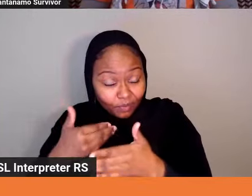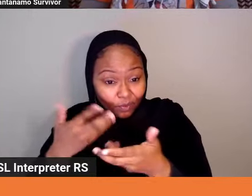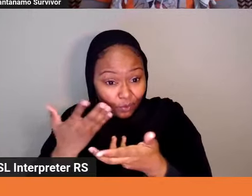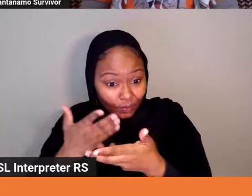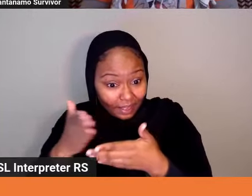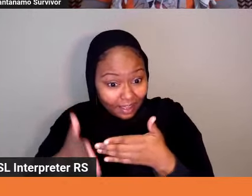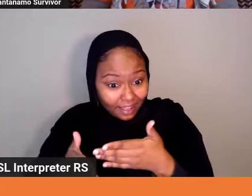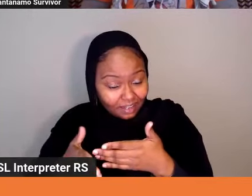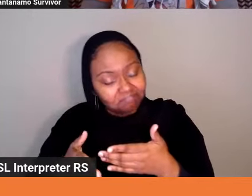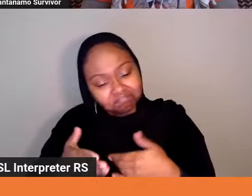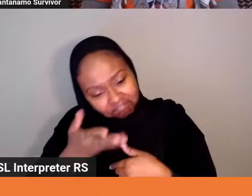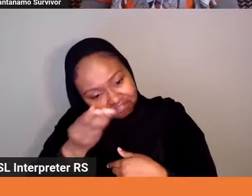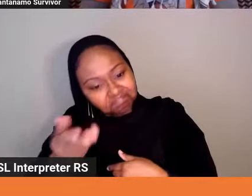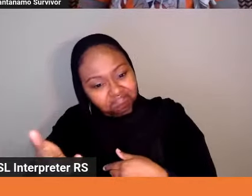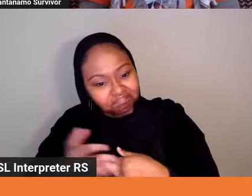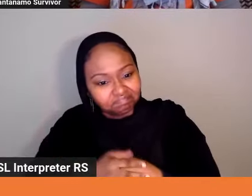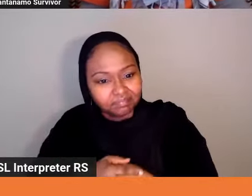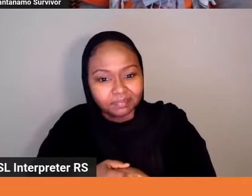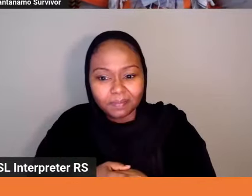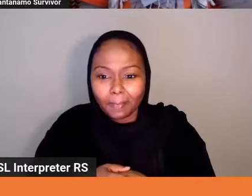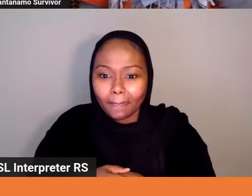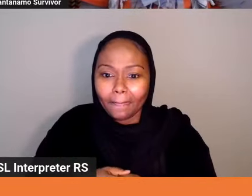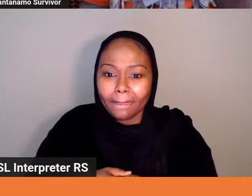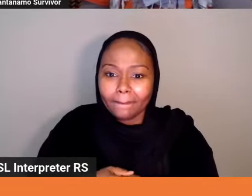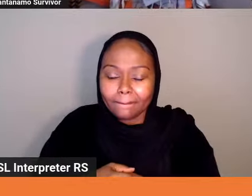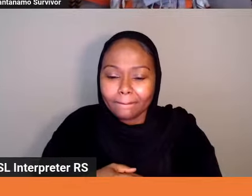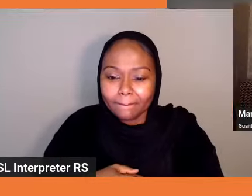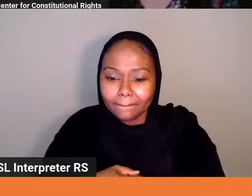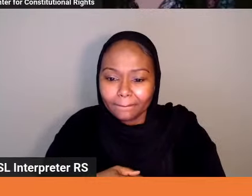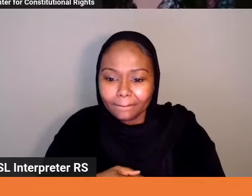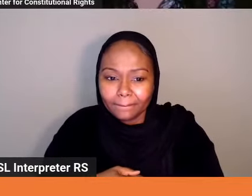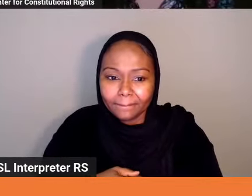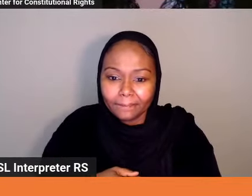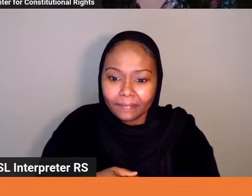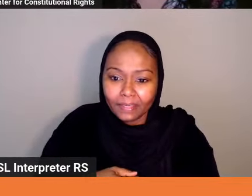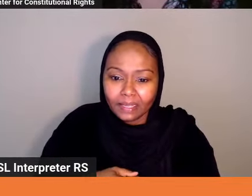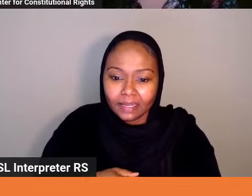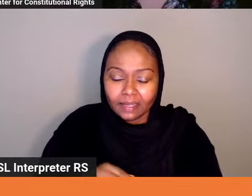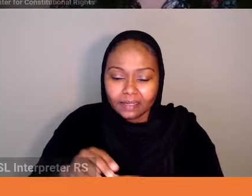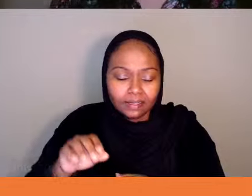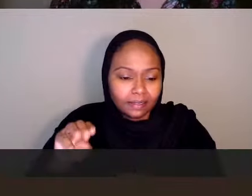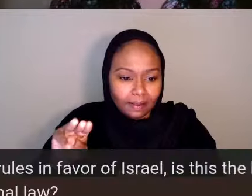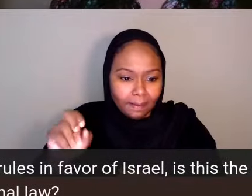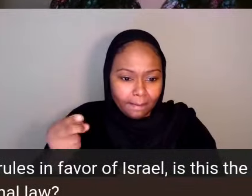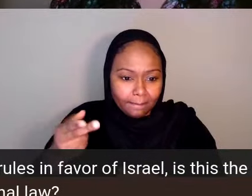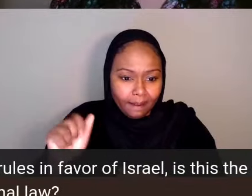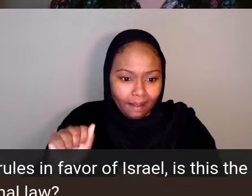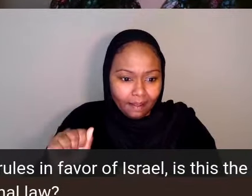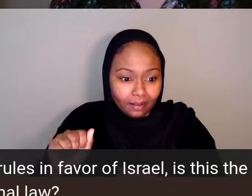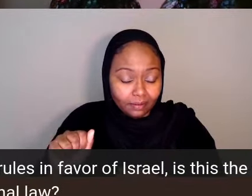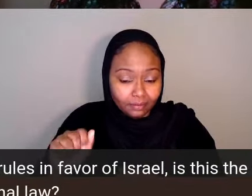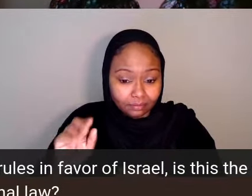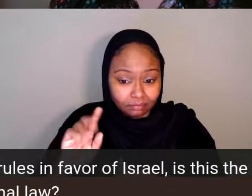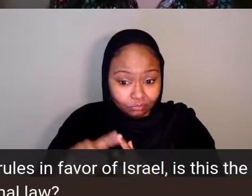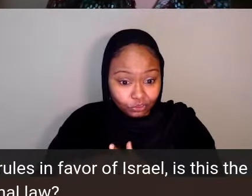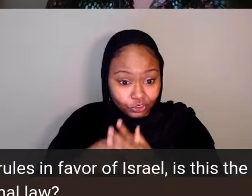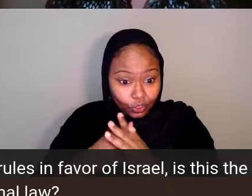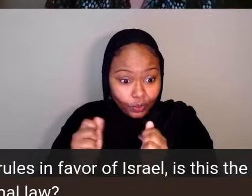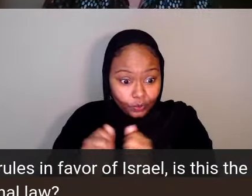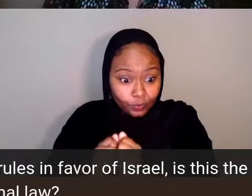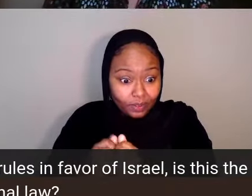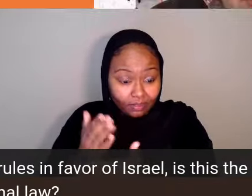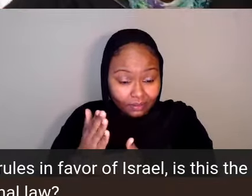too. So Mahi, I think you're going to start with some of the audience Q&As. Yes.